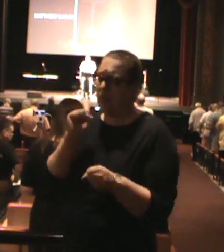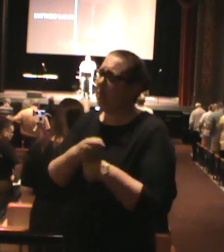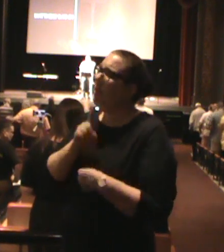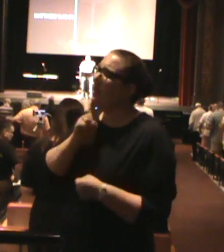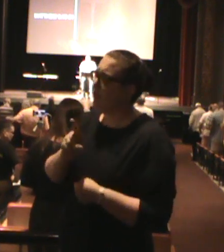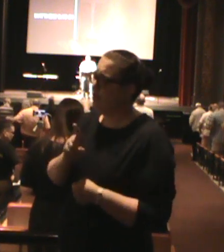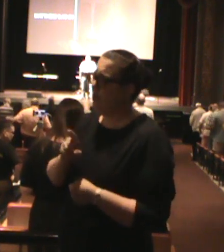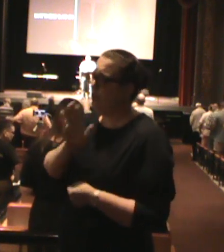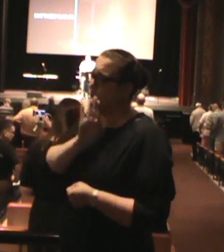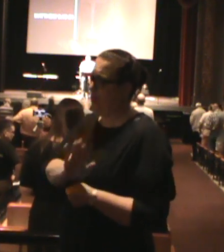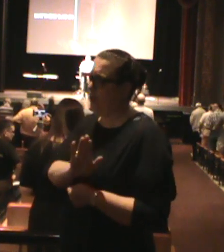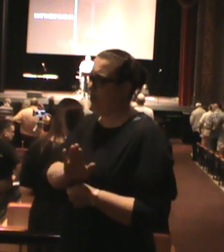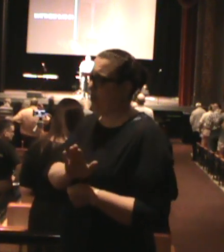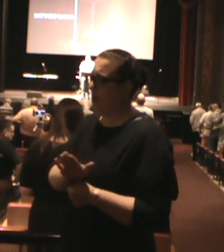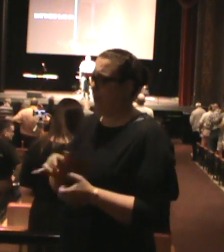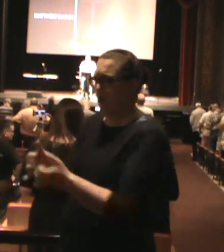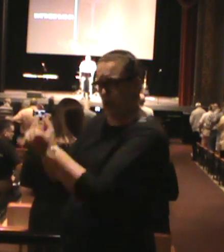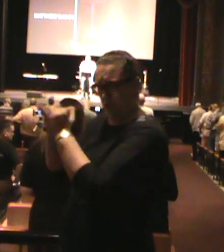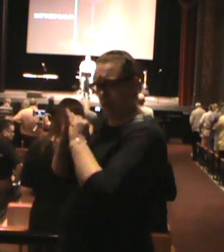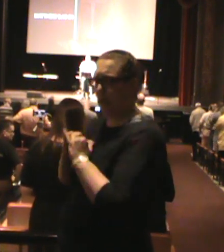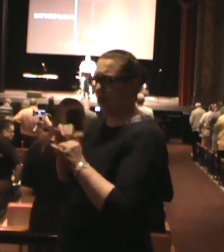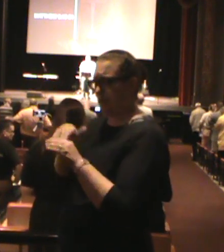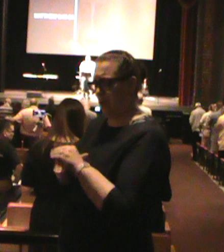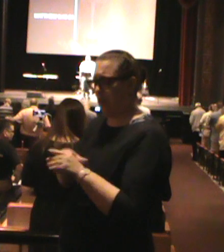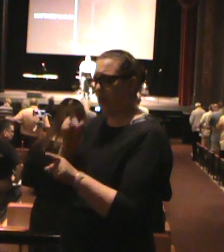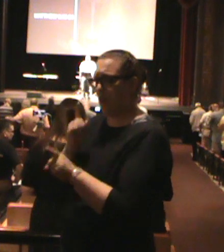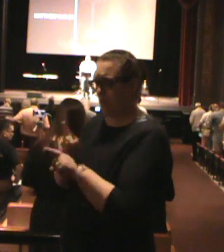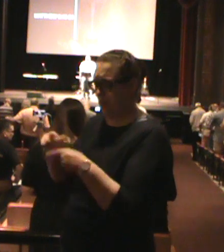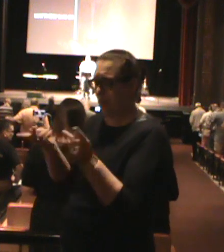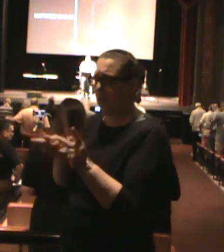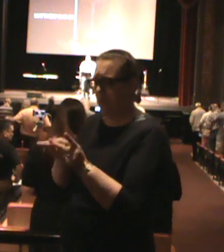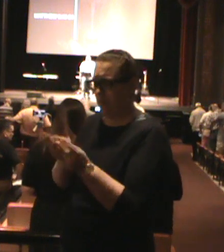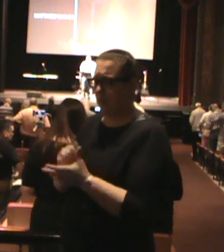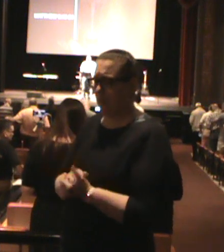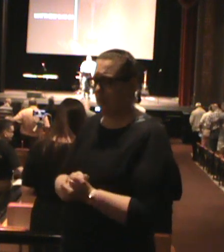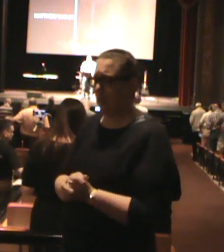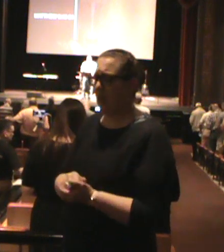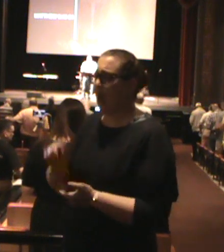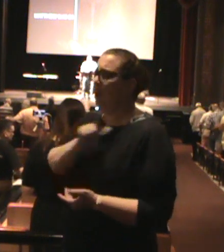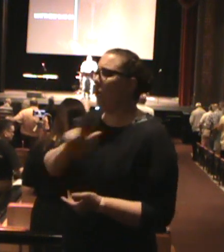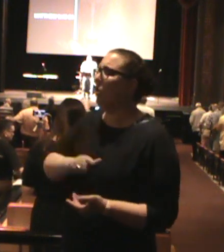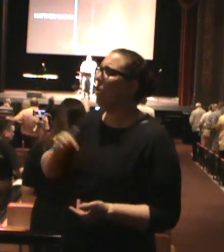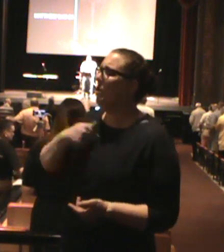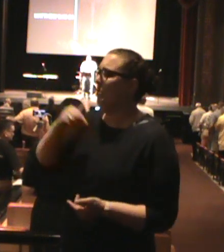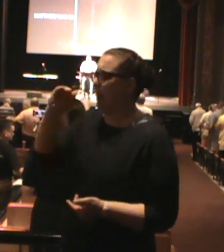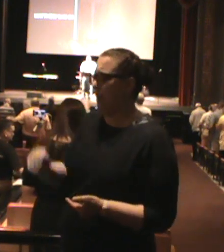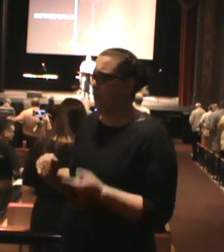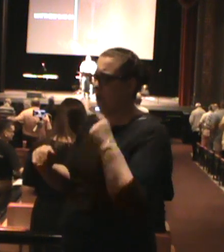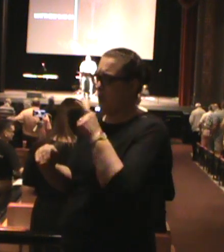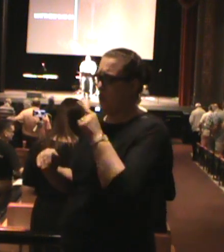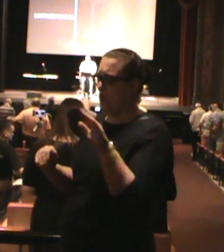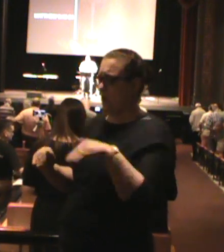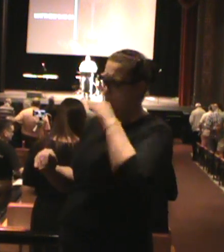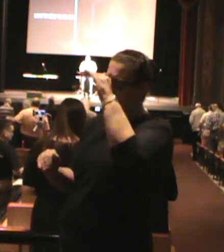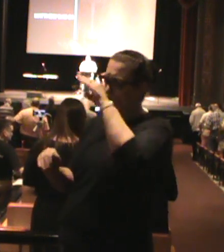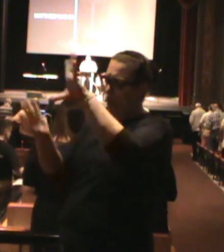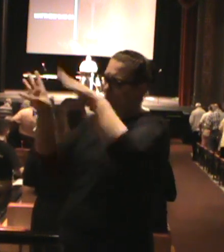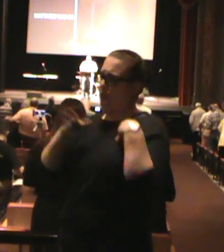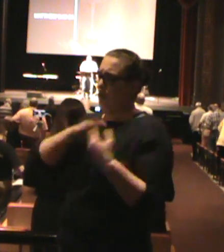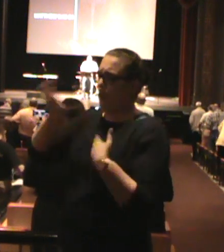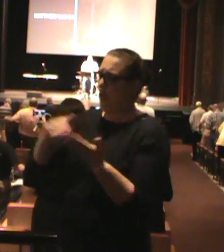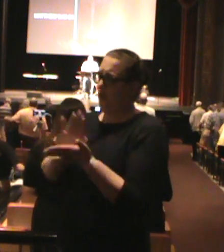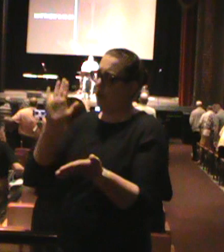that their treasures are in the right place. Lord, may I decrease and you increase and you get all the glory. In Jesus'